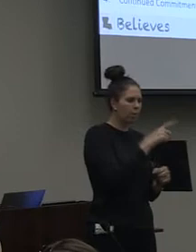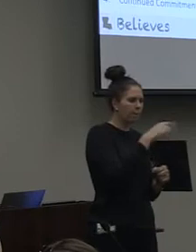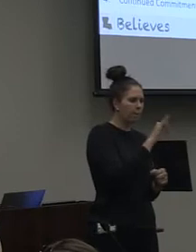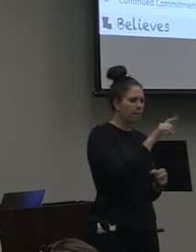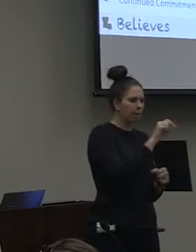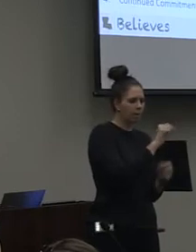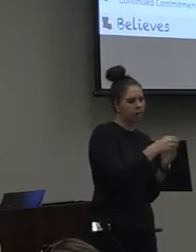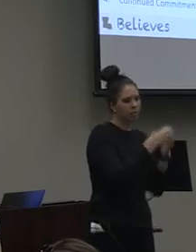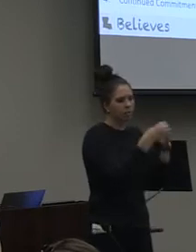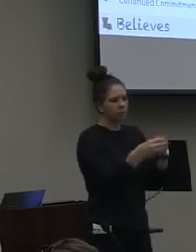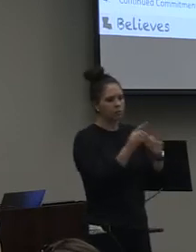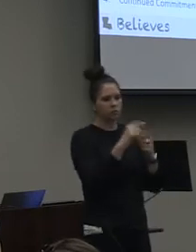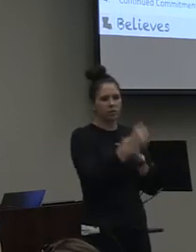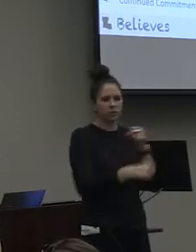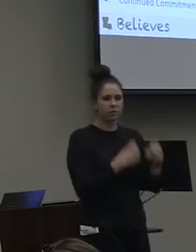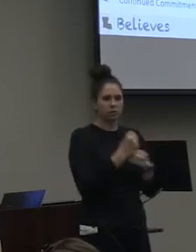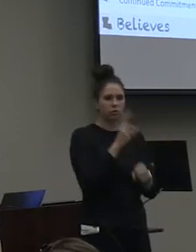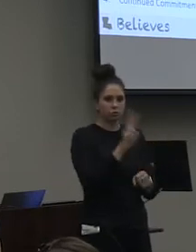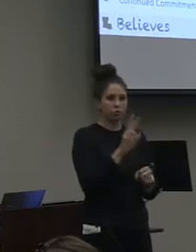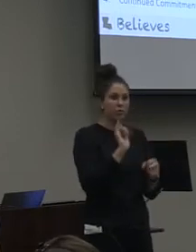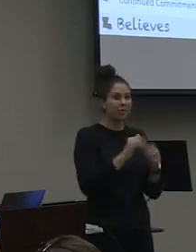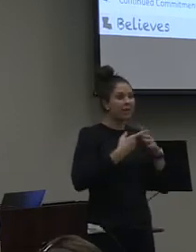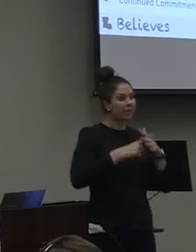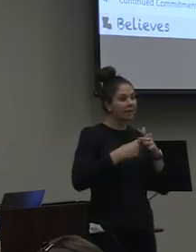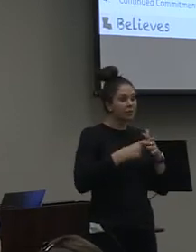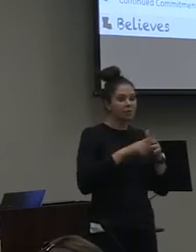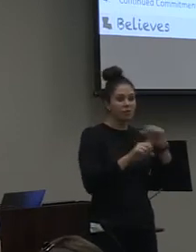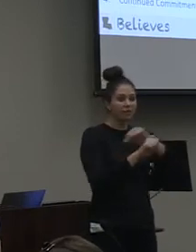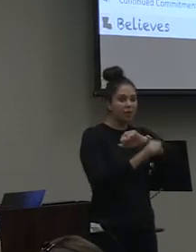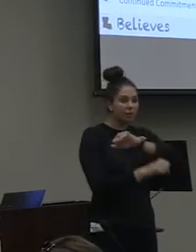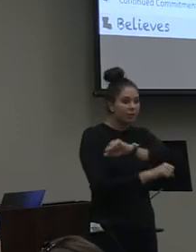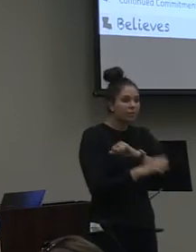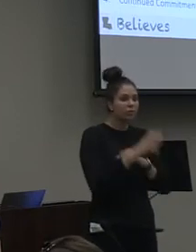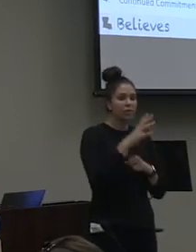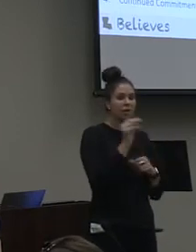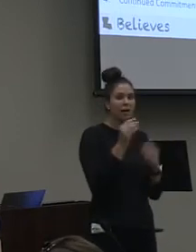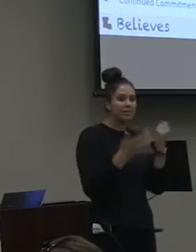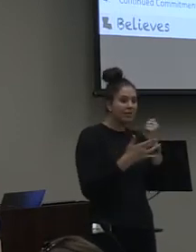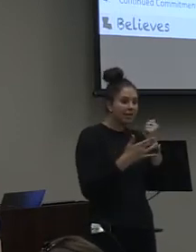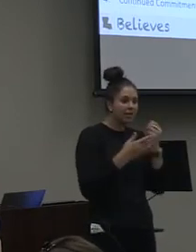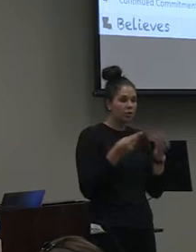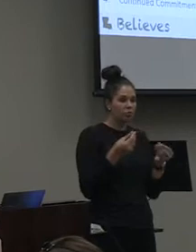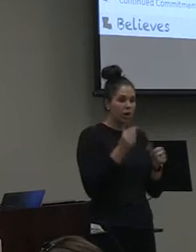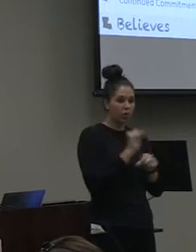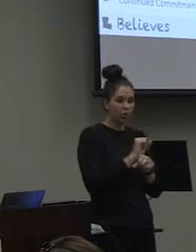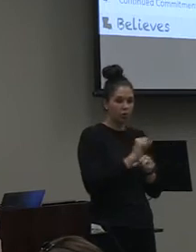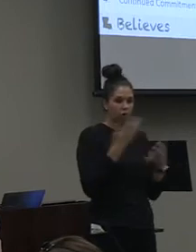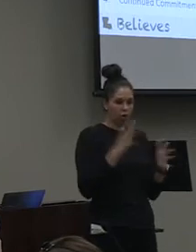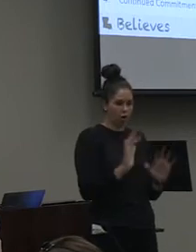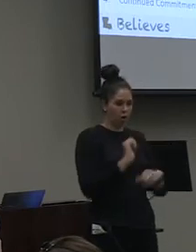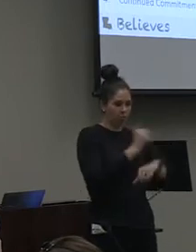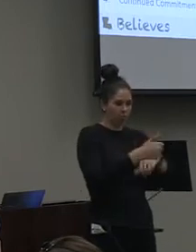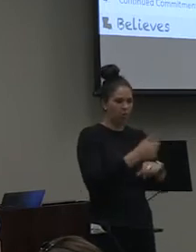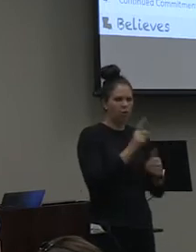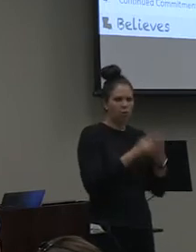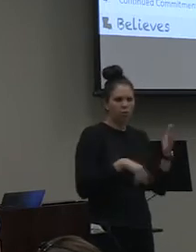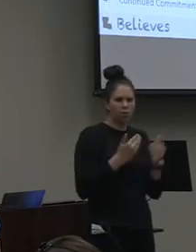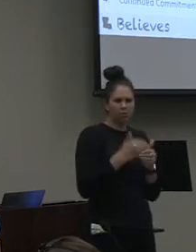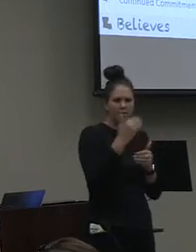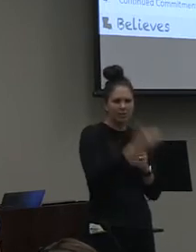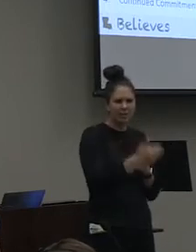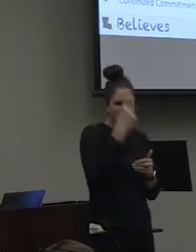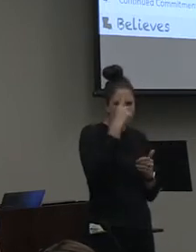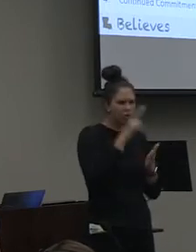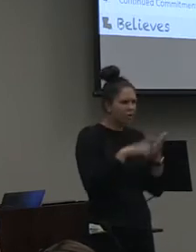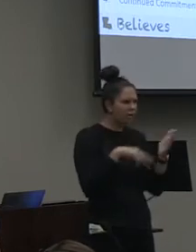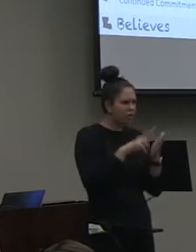two, to say now that these initial foundations and this technical groundwork is laid, what comes next for